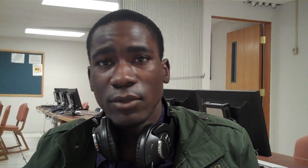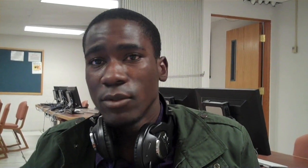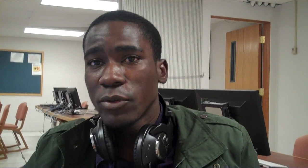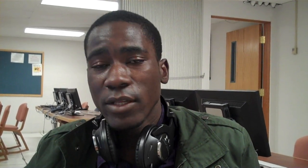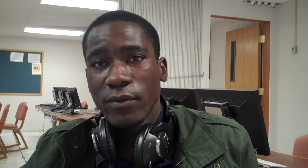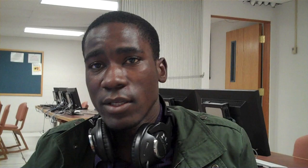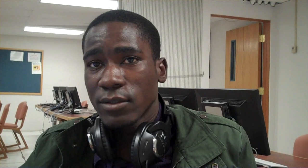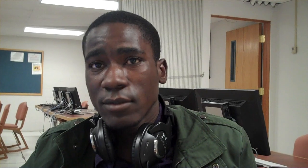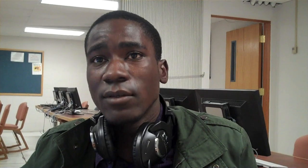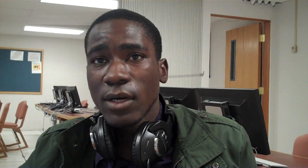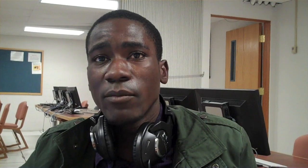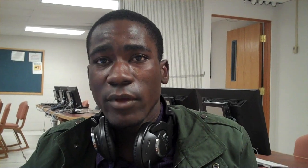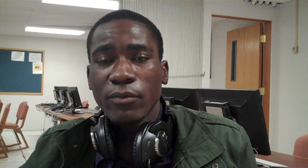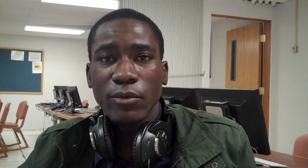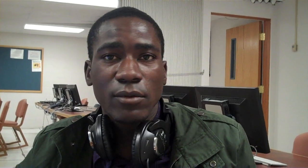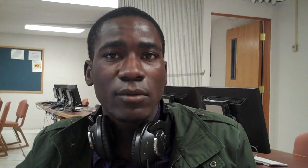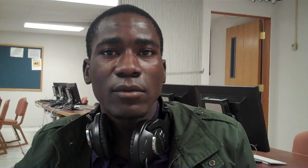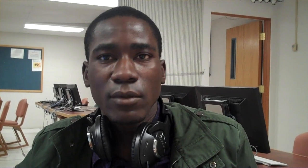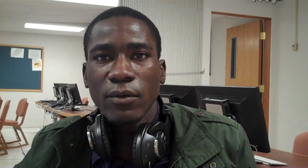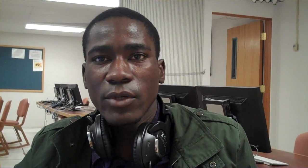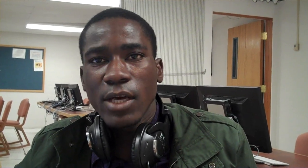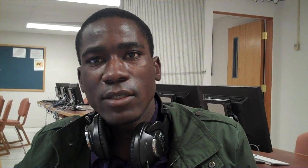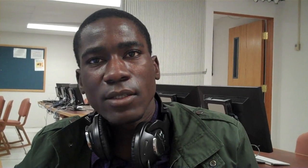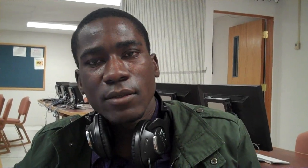do great things. So I'm thankful for that.